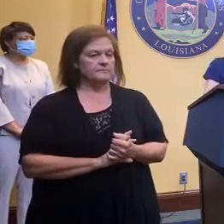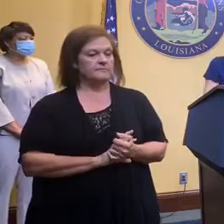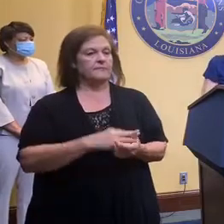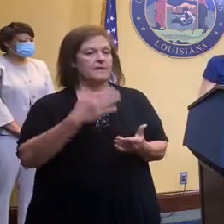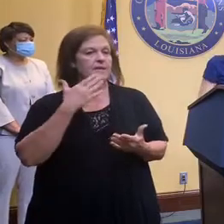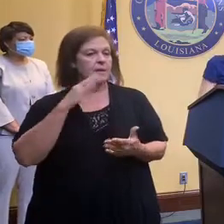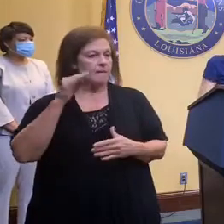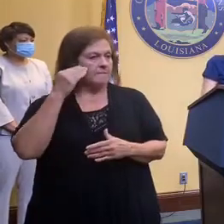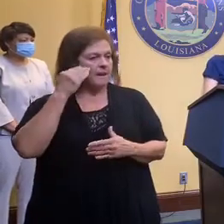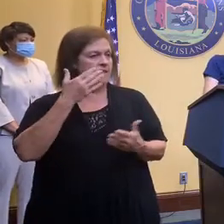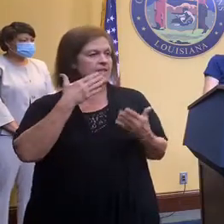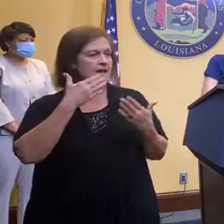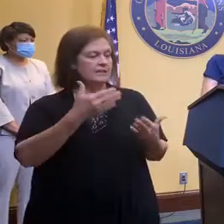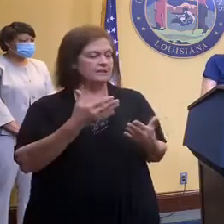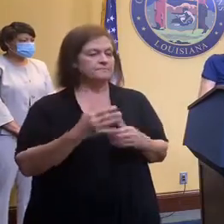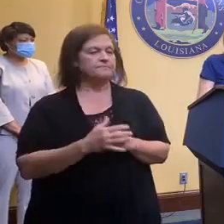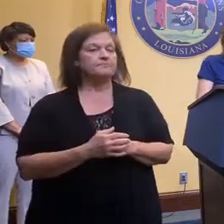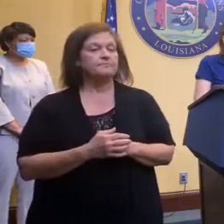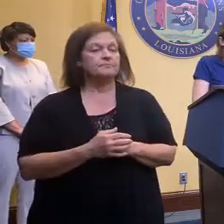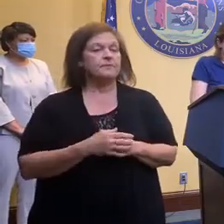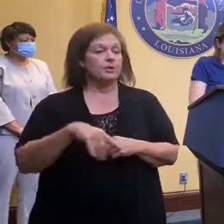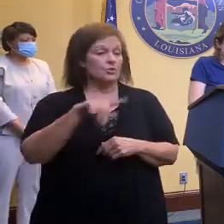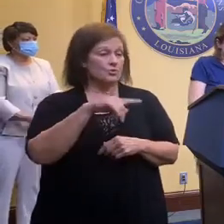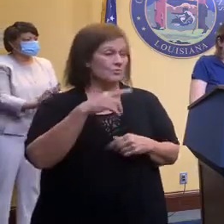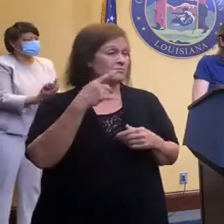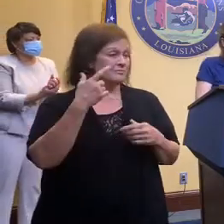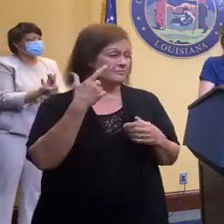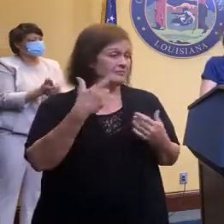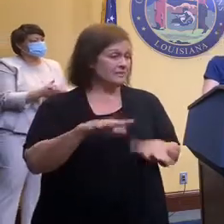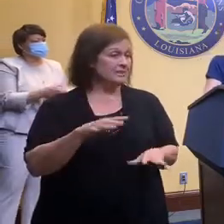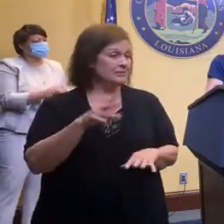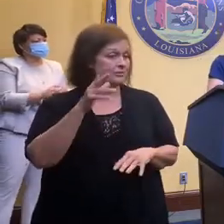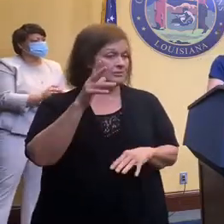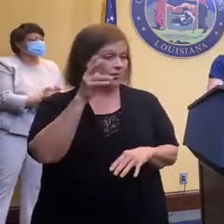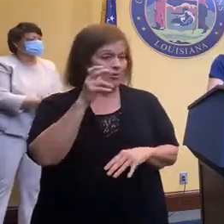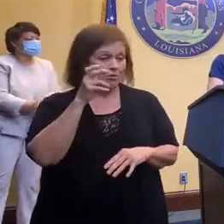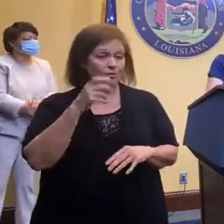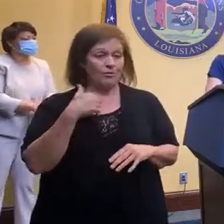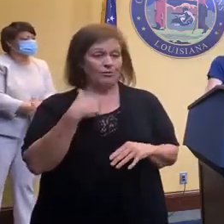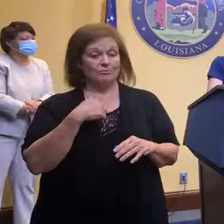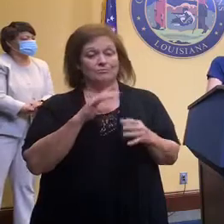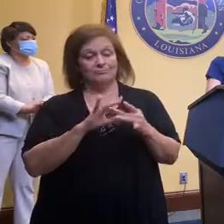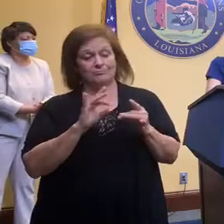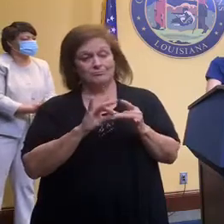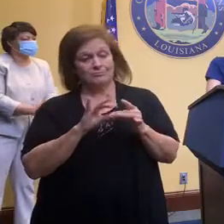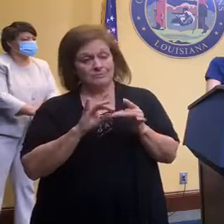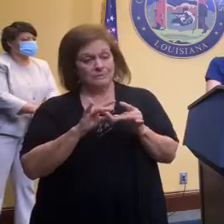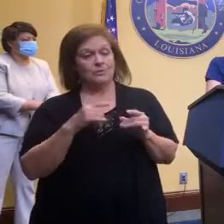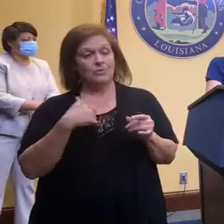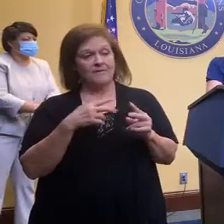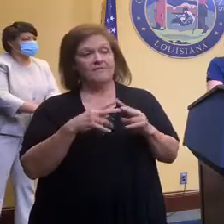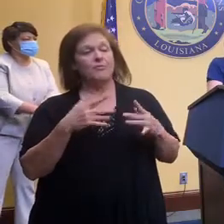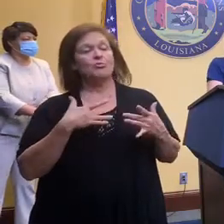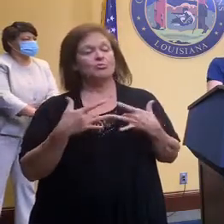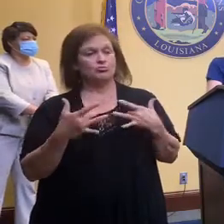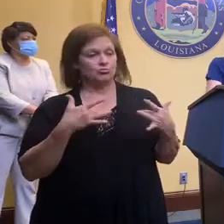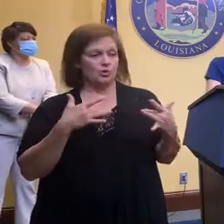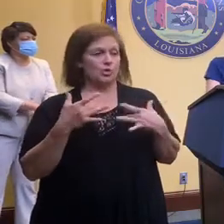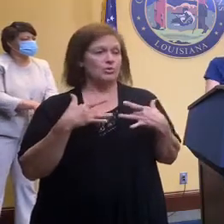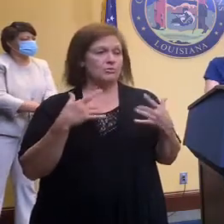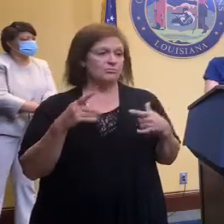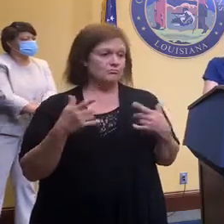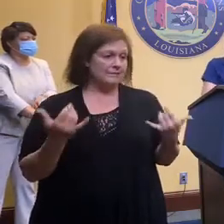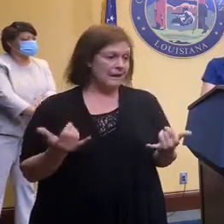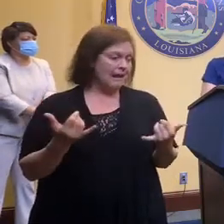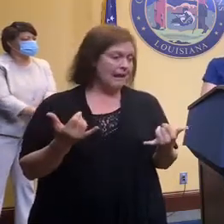Thank you, Madam Mayor. Thanks, everybody. You've heard us say these last few weeks that we're very concerned with where we are currently